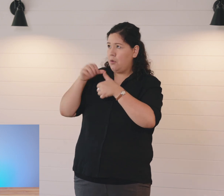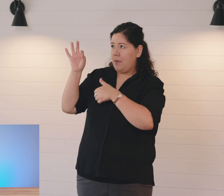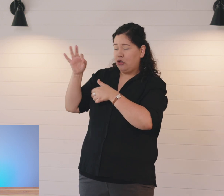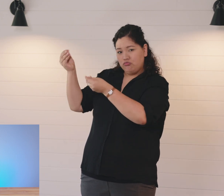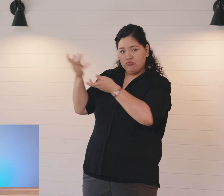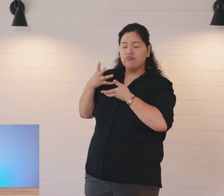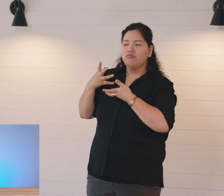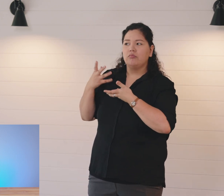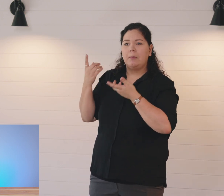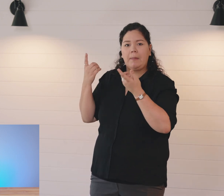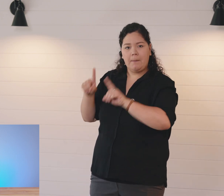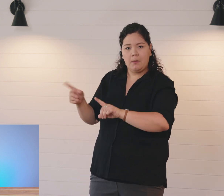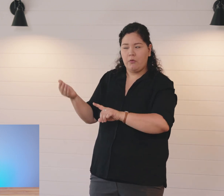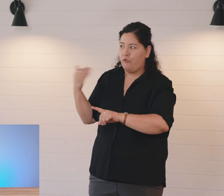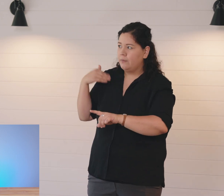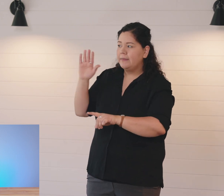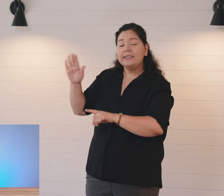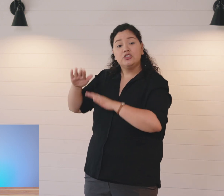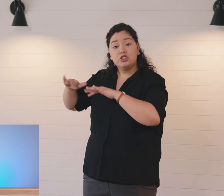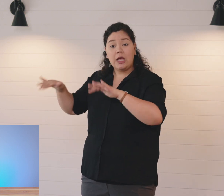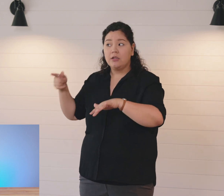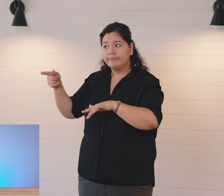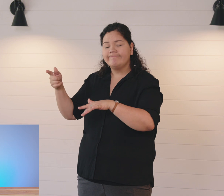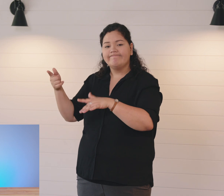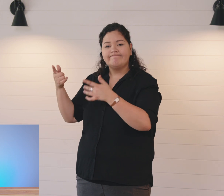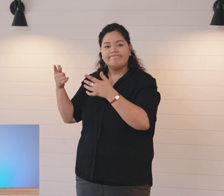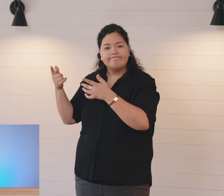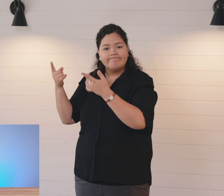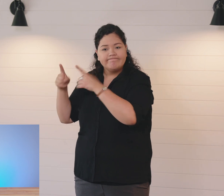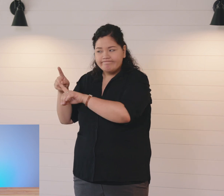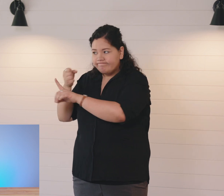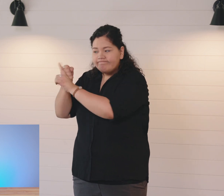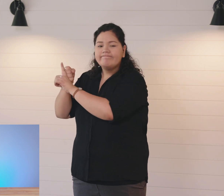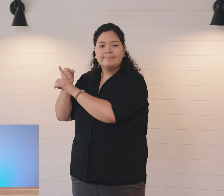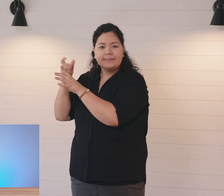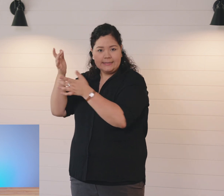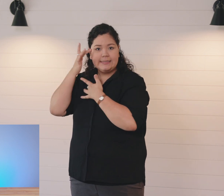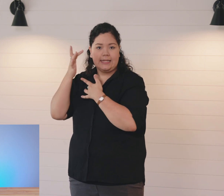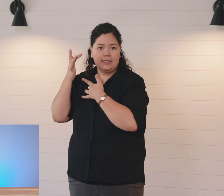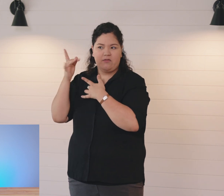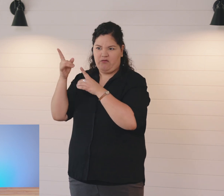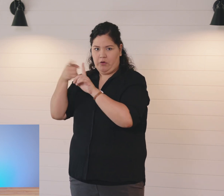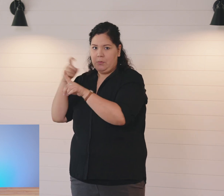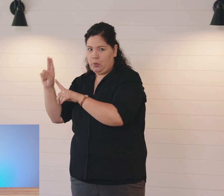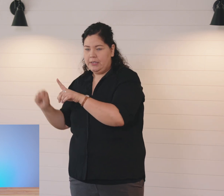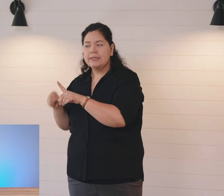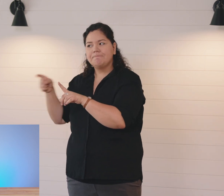that his child got sick. He's from the United States. His child had gotten sick, and they needed to